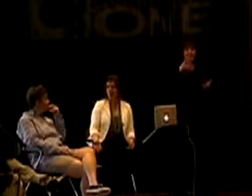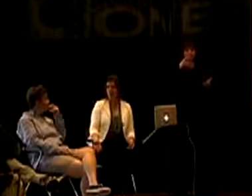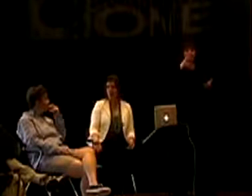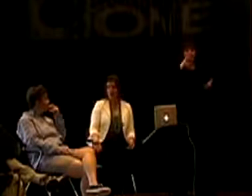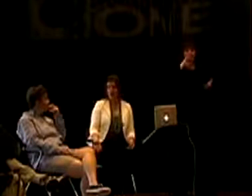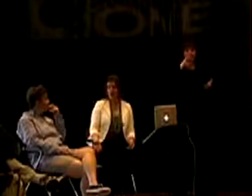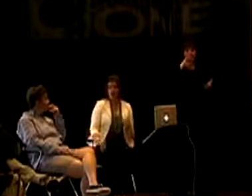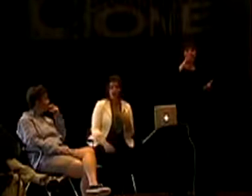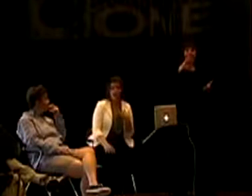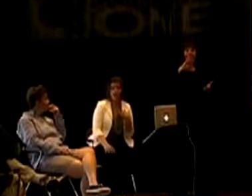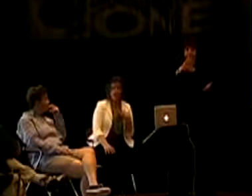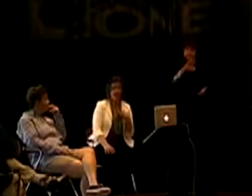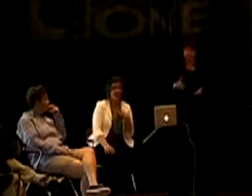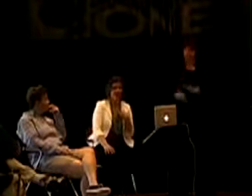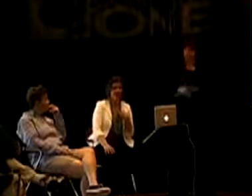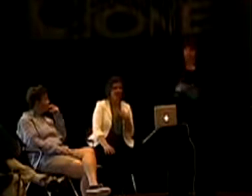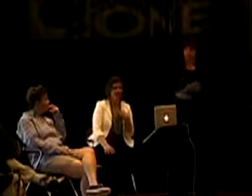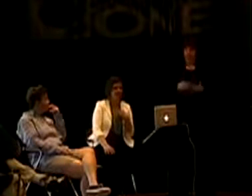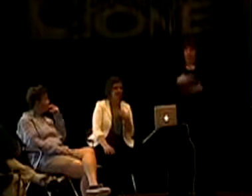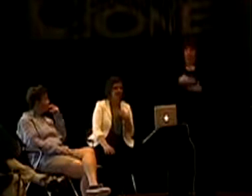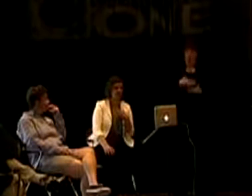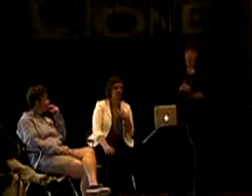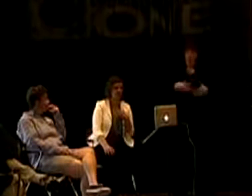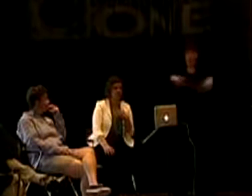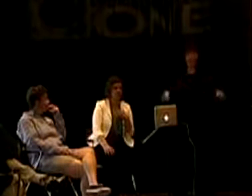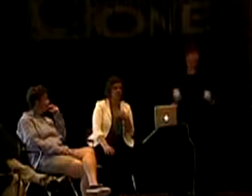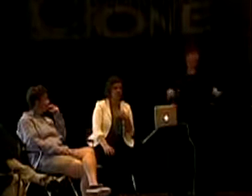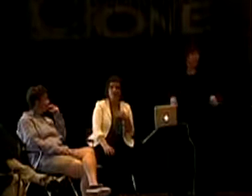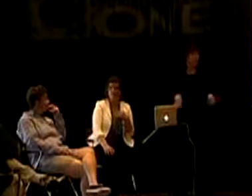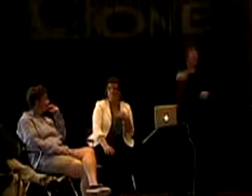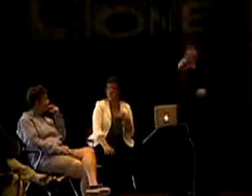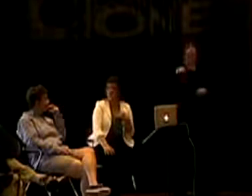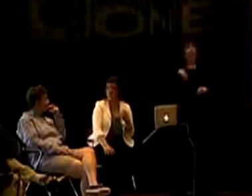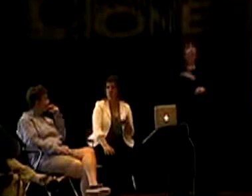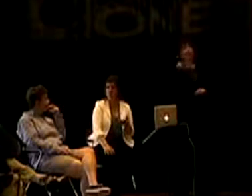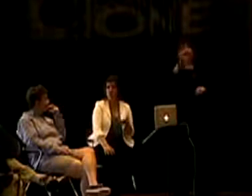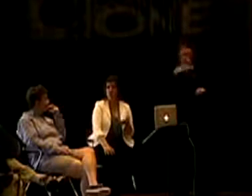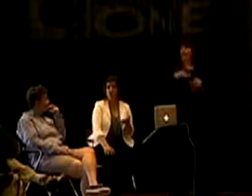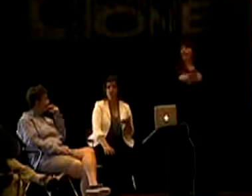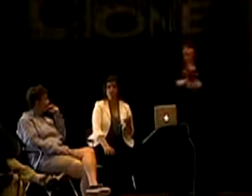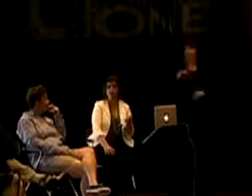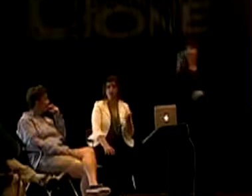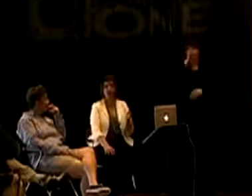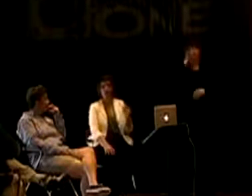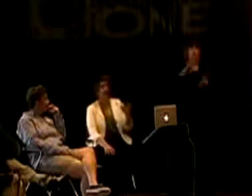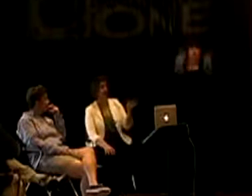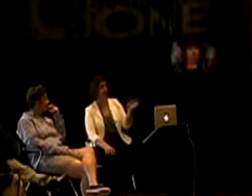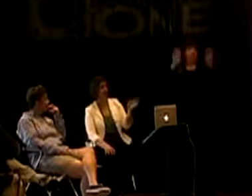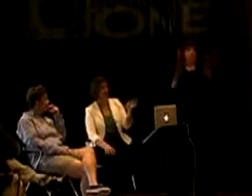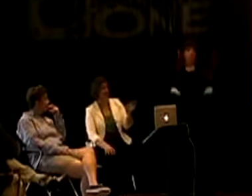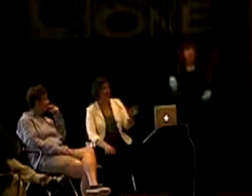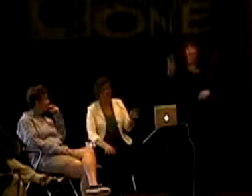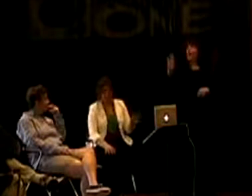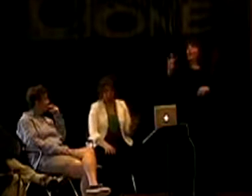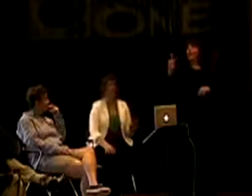it. So for us, I think that's been an amazing process. And for Bevan, the director, who sadly just had to